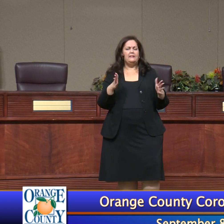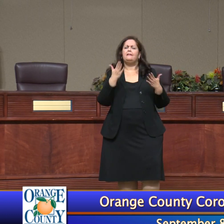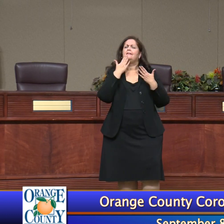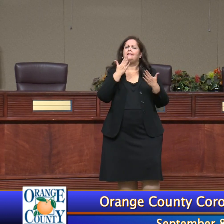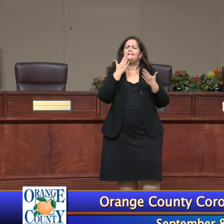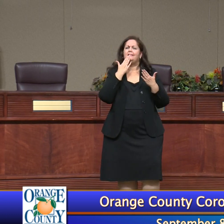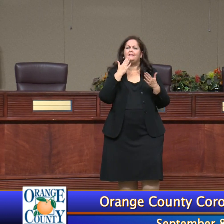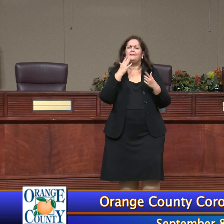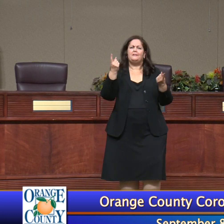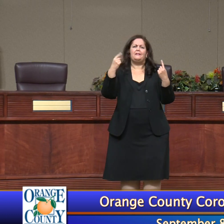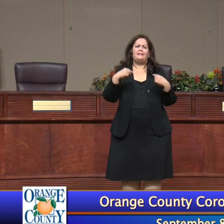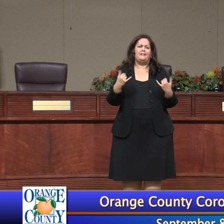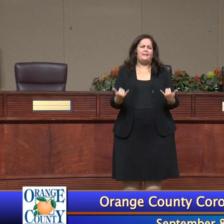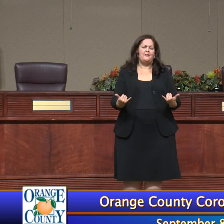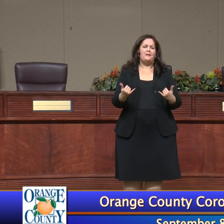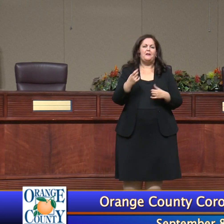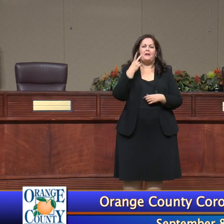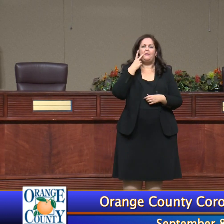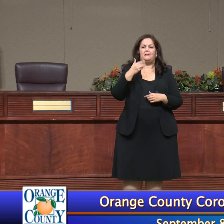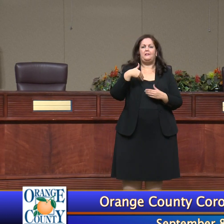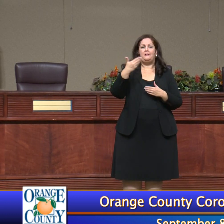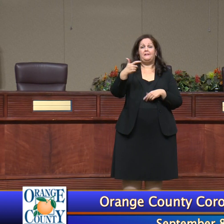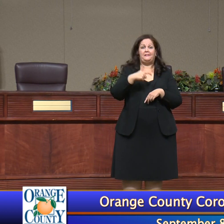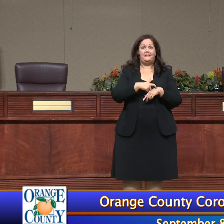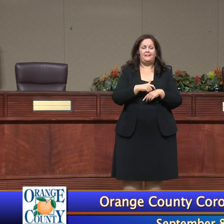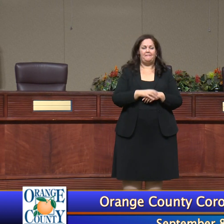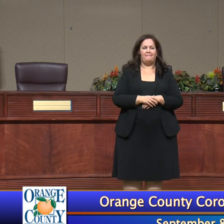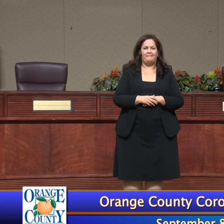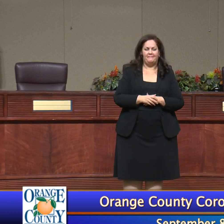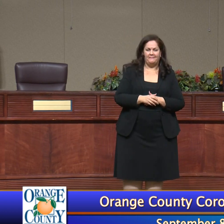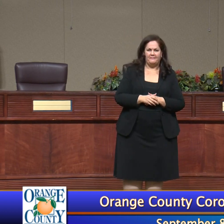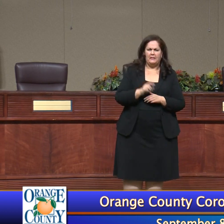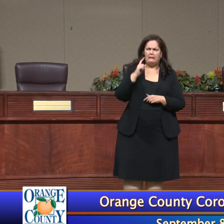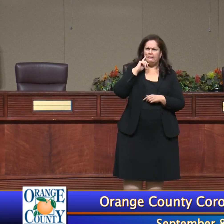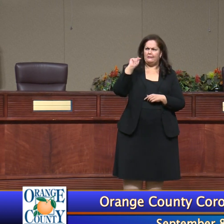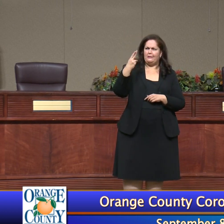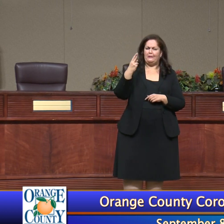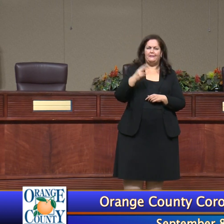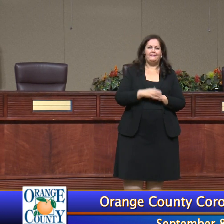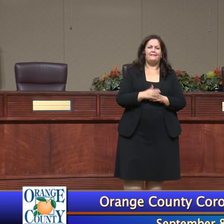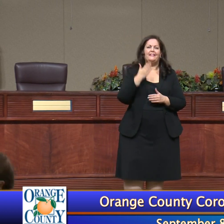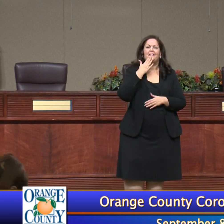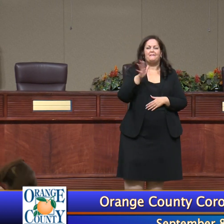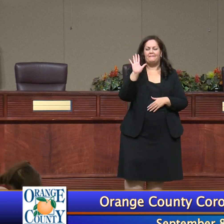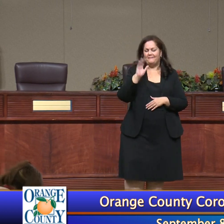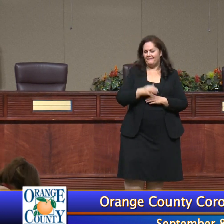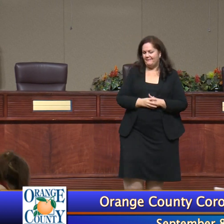all for joining us, and we'll see you at the next press conference, I believe is Thursday. Thank you.